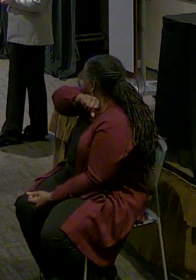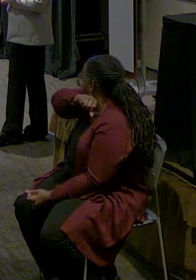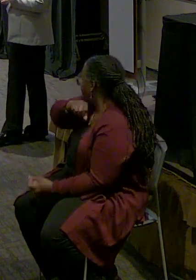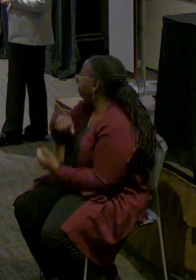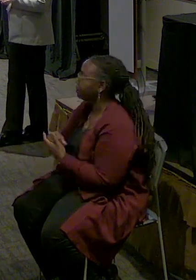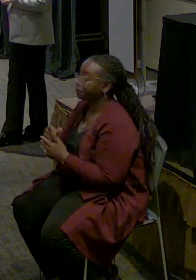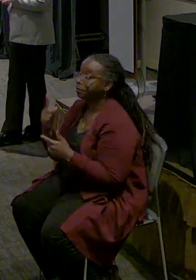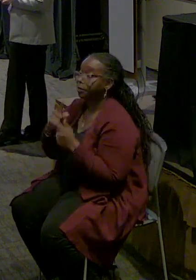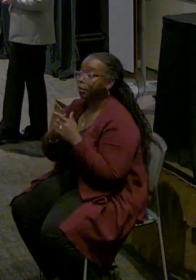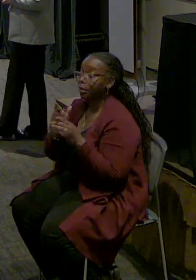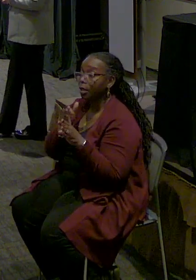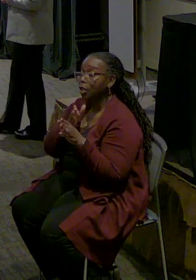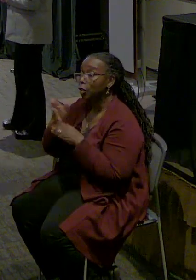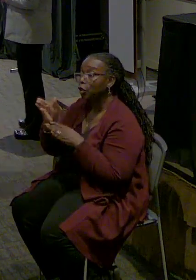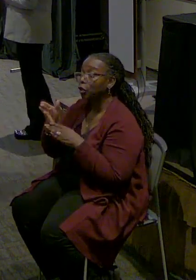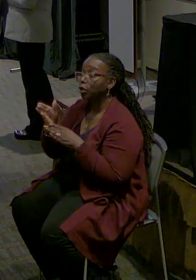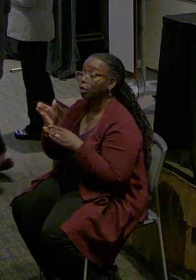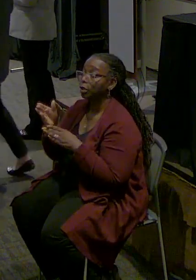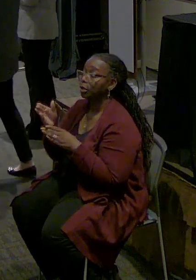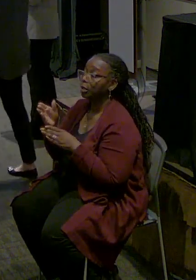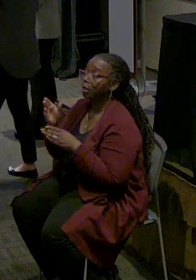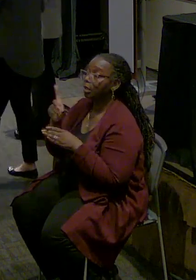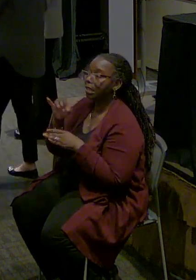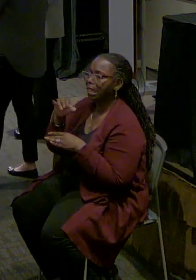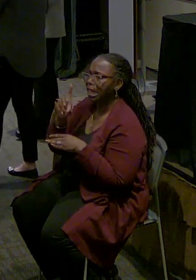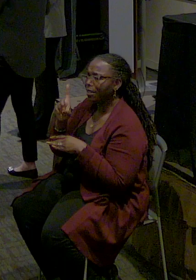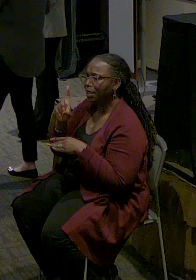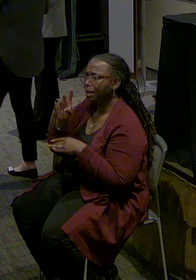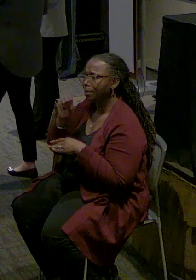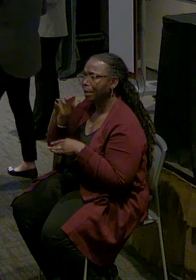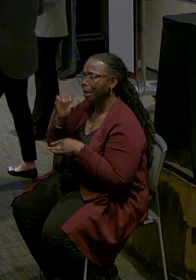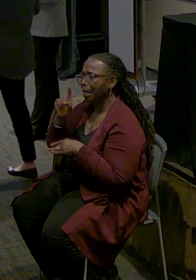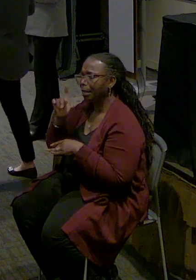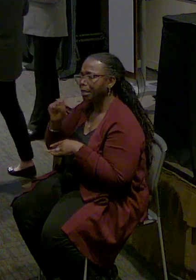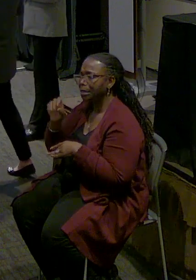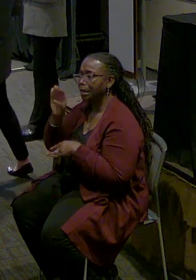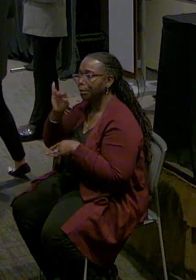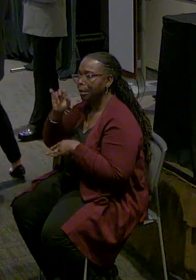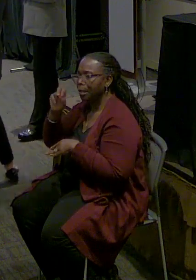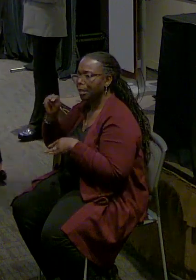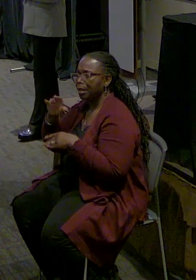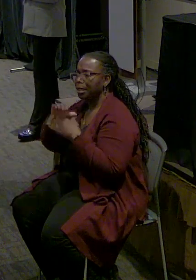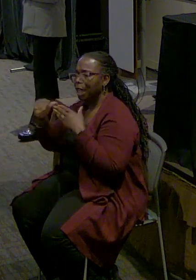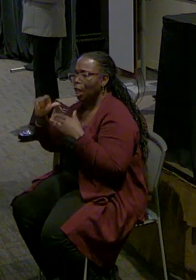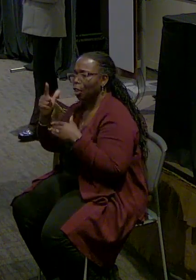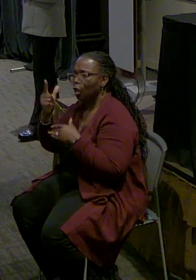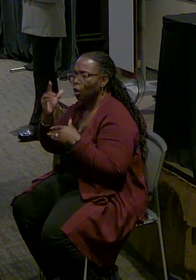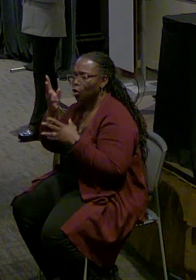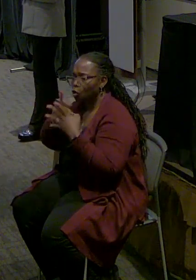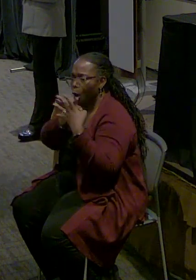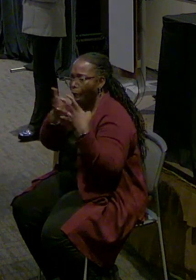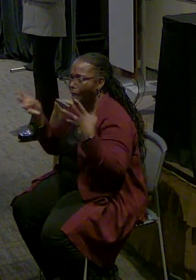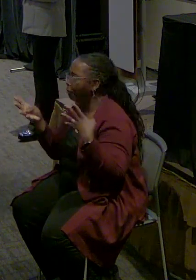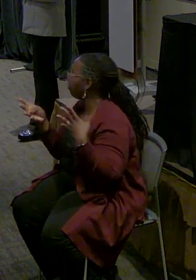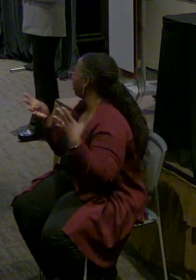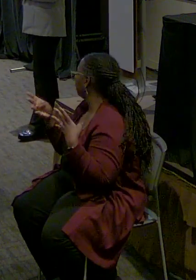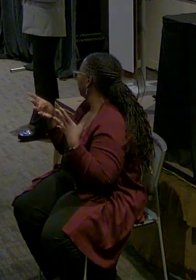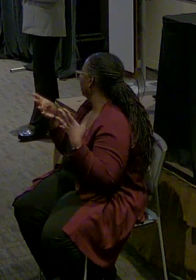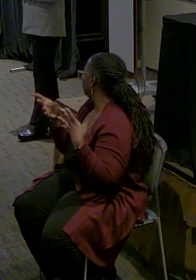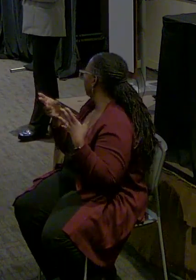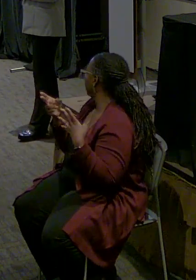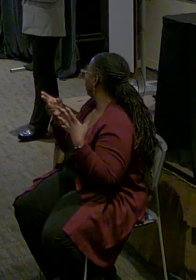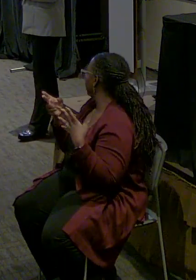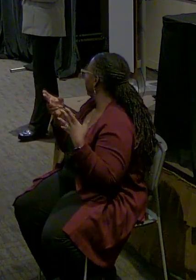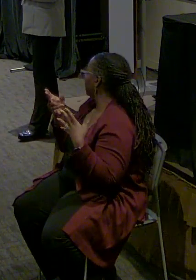you're familiar with David McCandless, he did the billion-dollarogram graph just because he didn't.